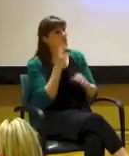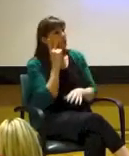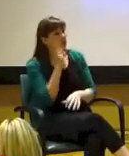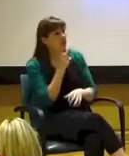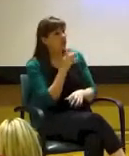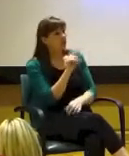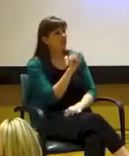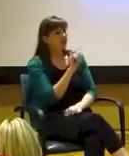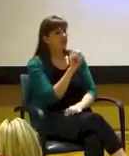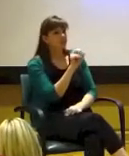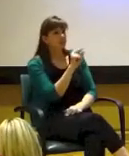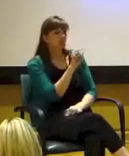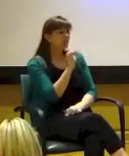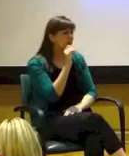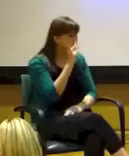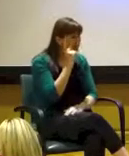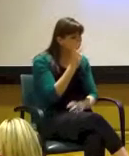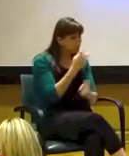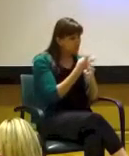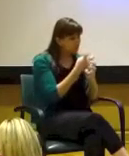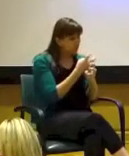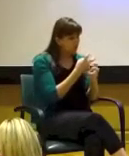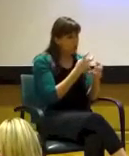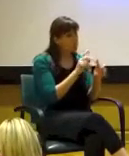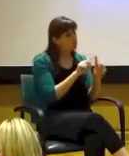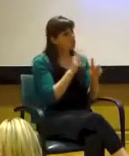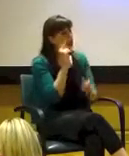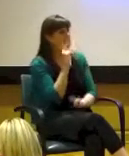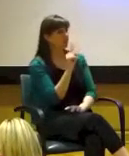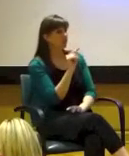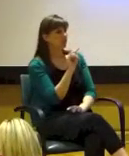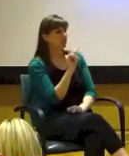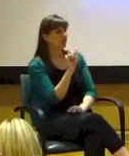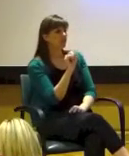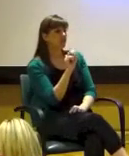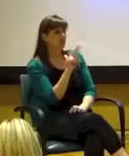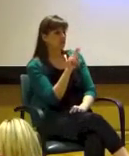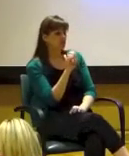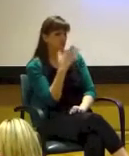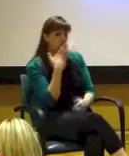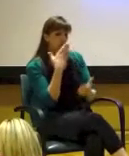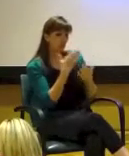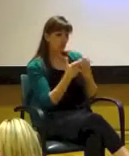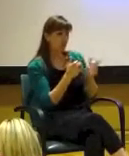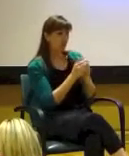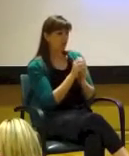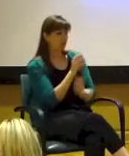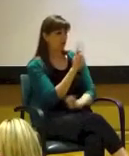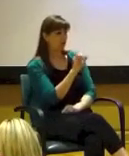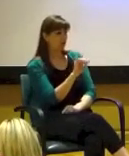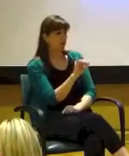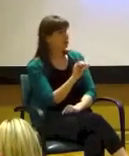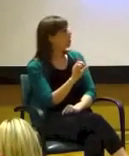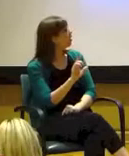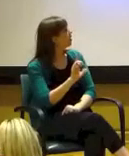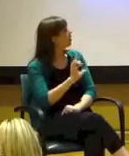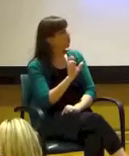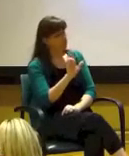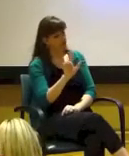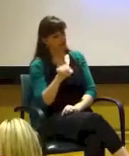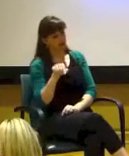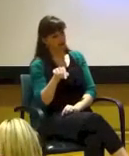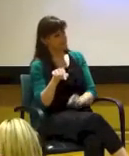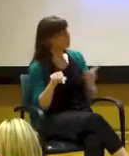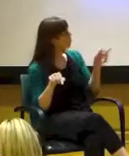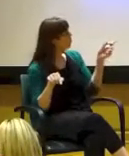the tissue. We don't see the bone so well, but we see the tissue quite well. In the lower right-hand corner there, that